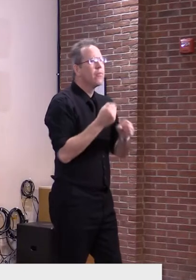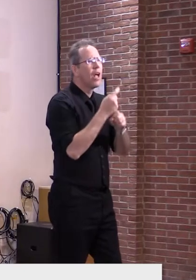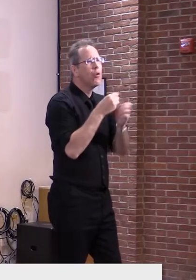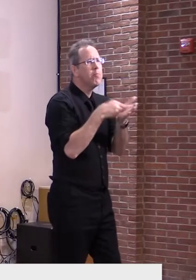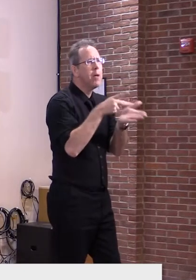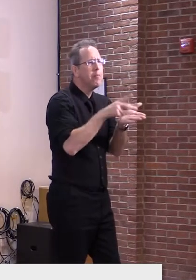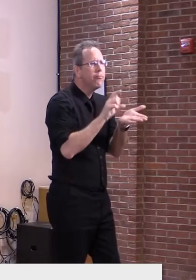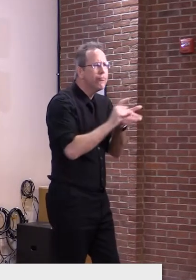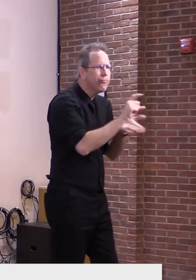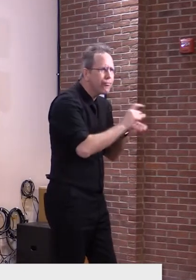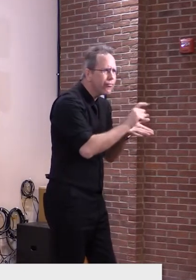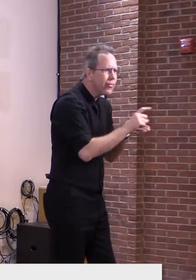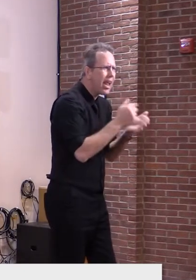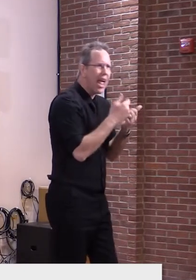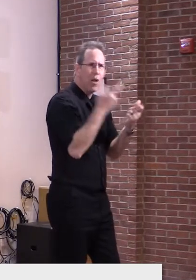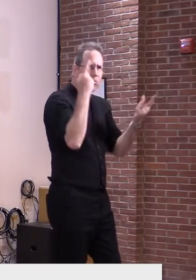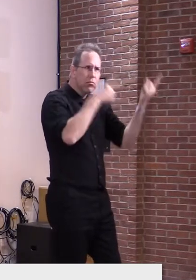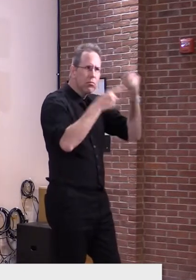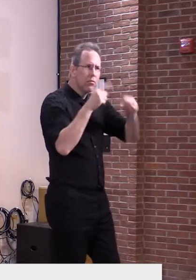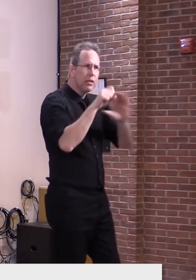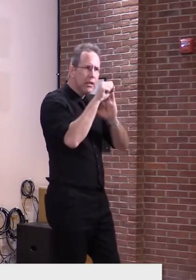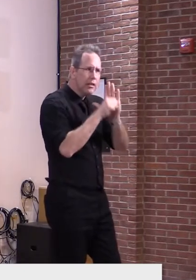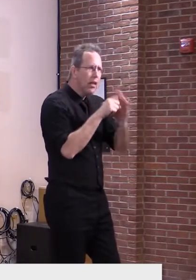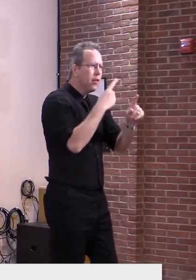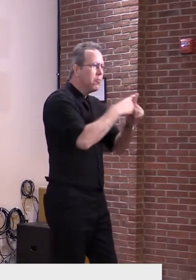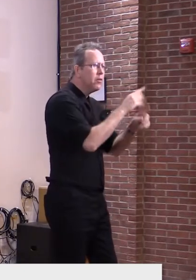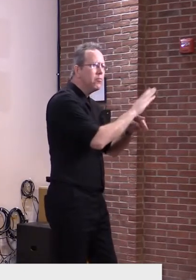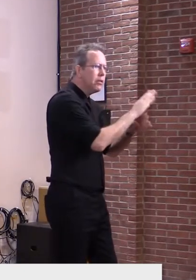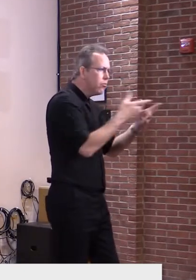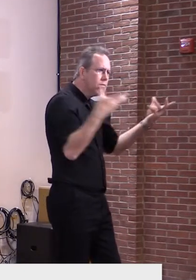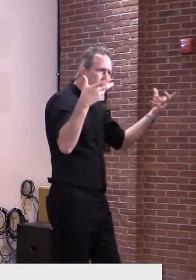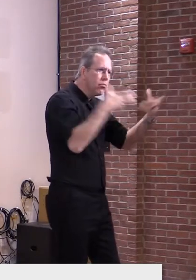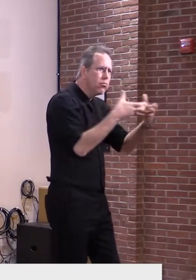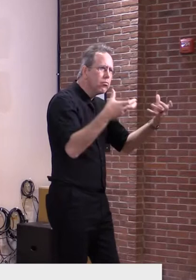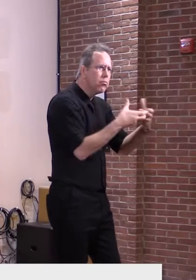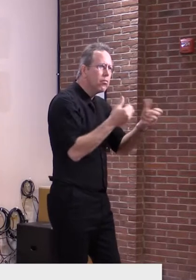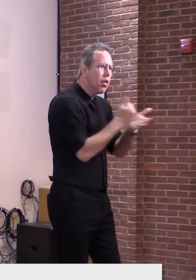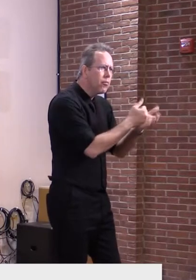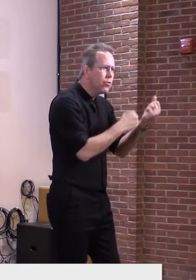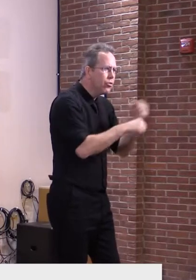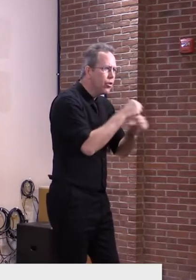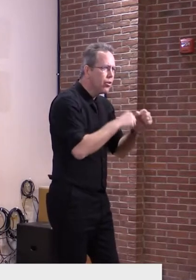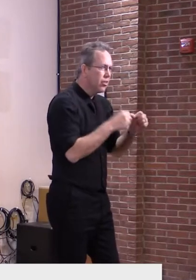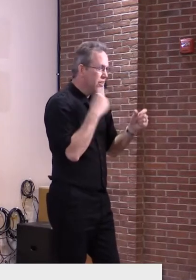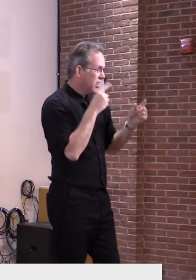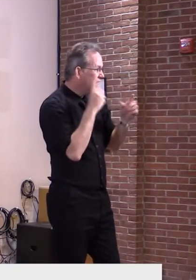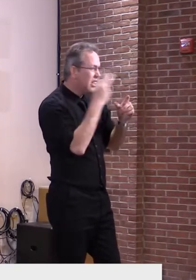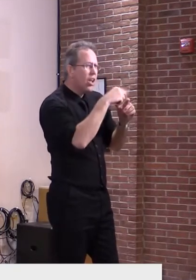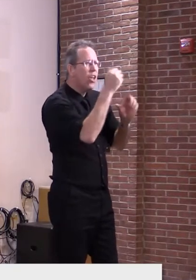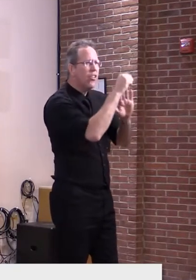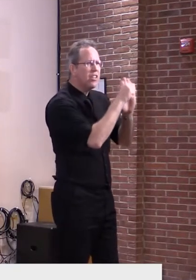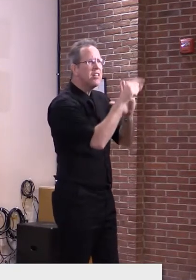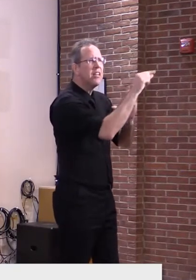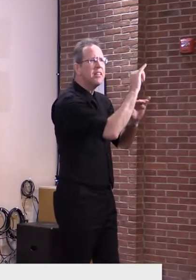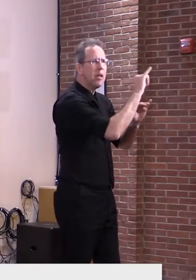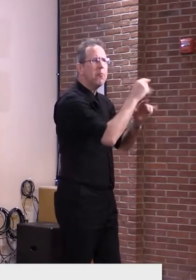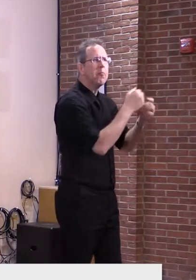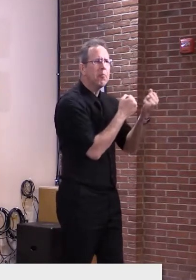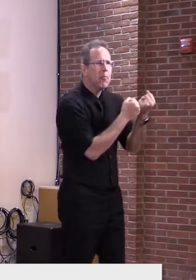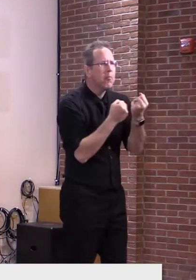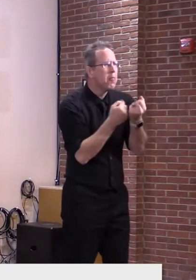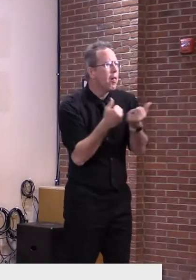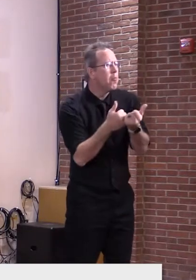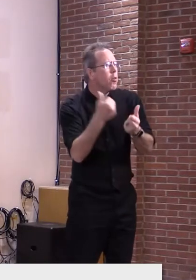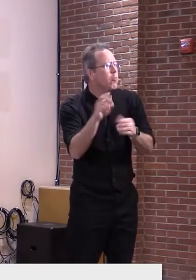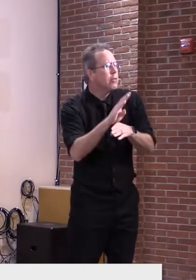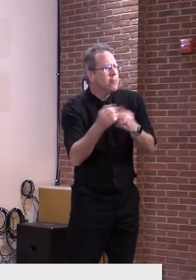I think. Now, I think at least 16 other states have this. But I think the best example is the 2009